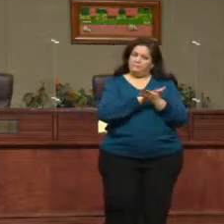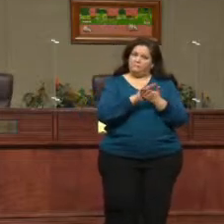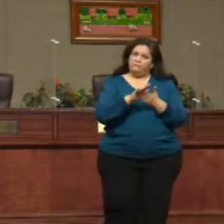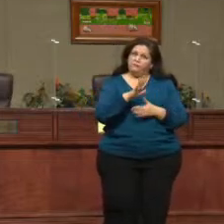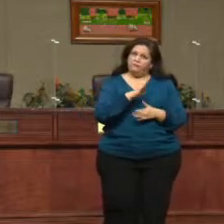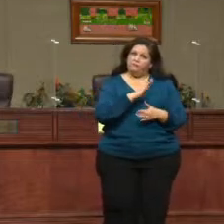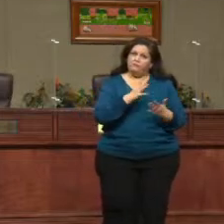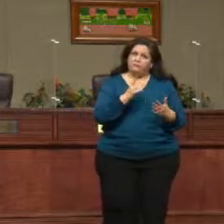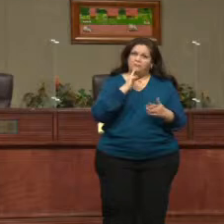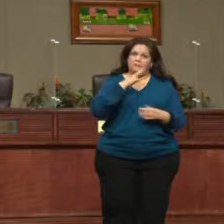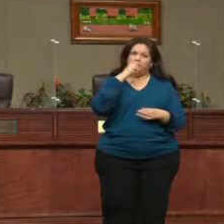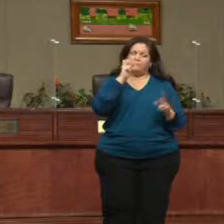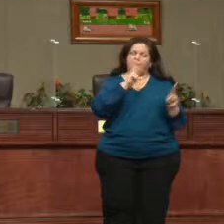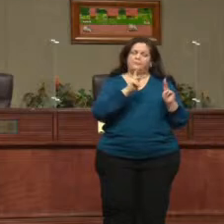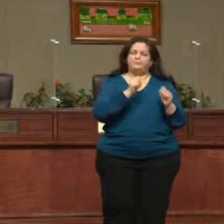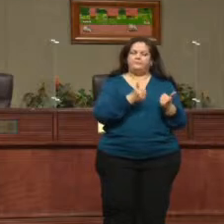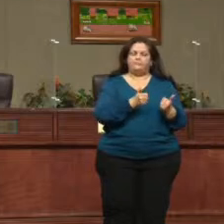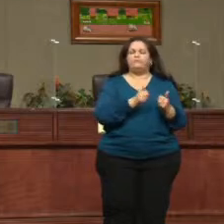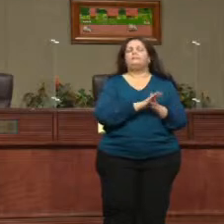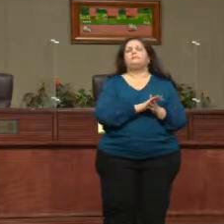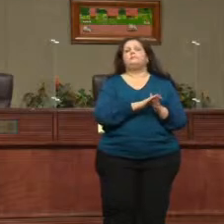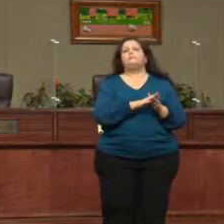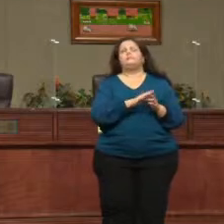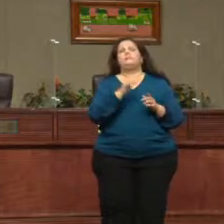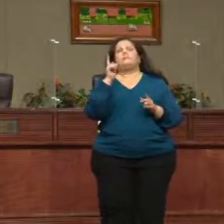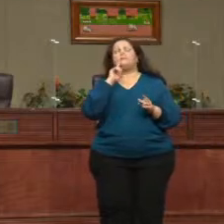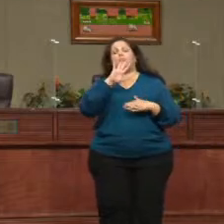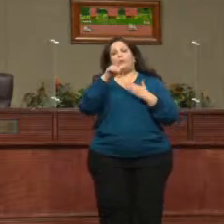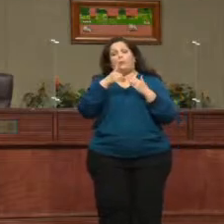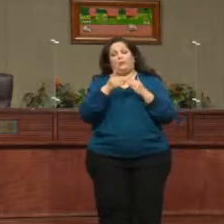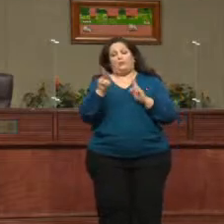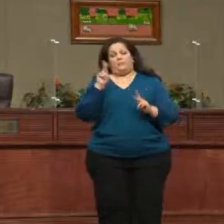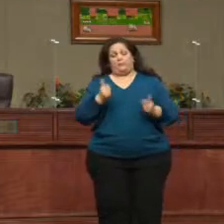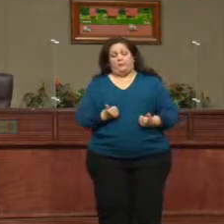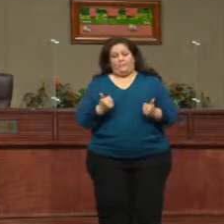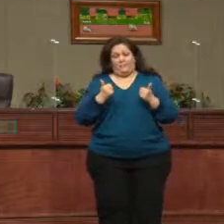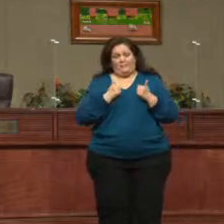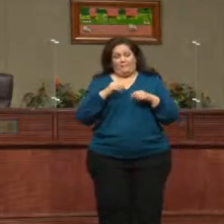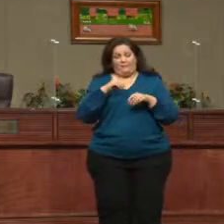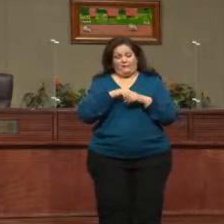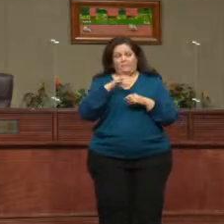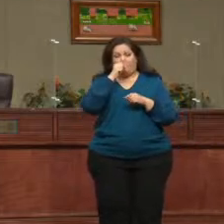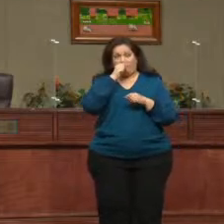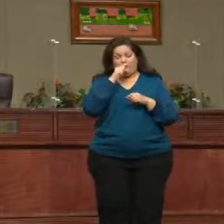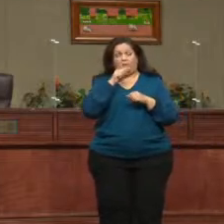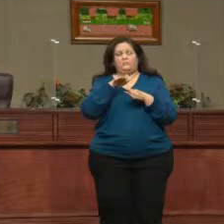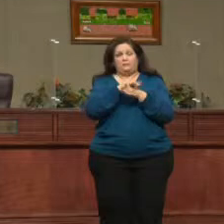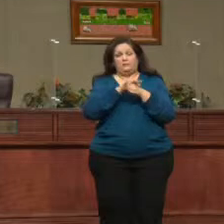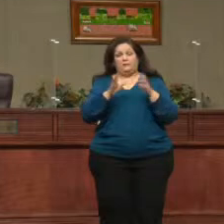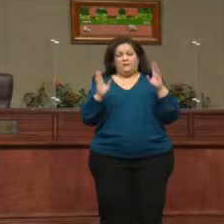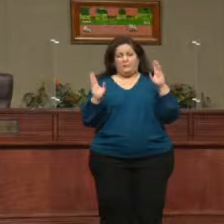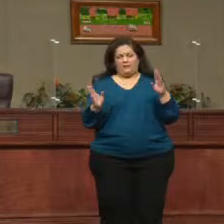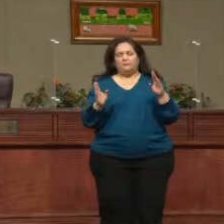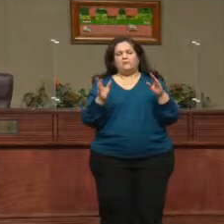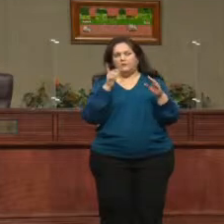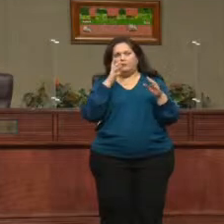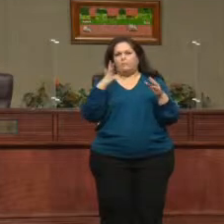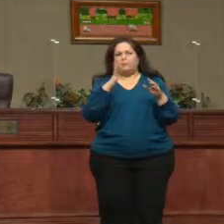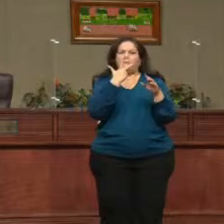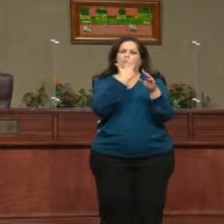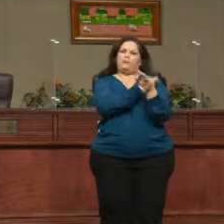our seniors. As for the total number of county residents who have received at least one dose of the